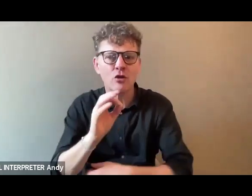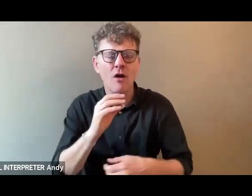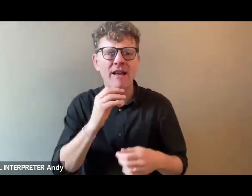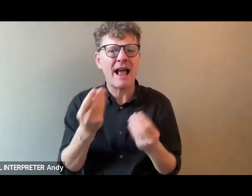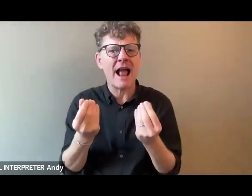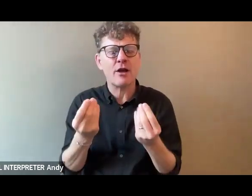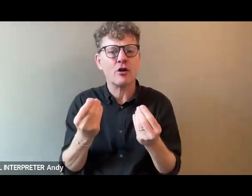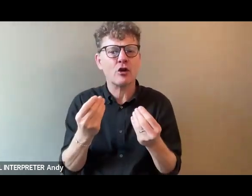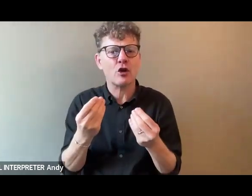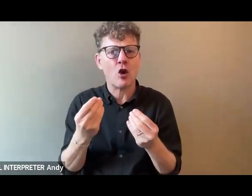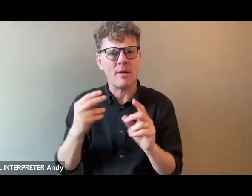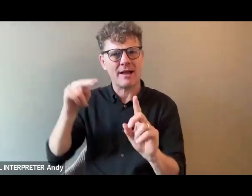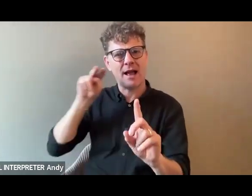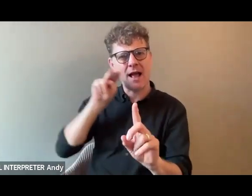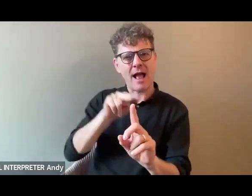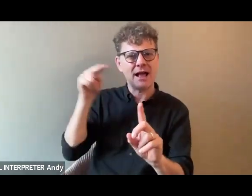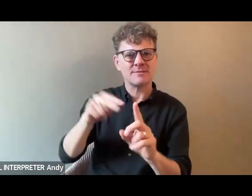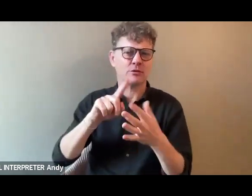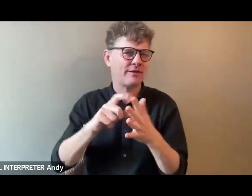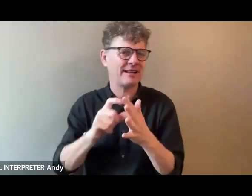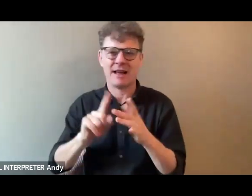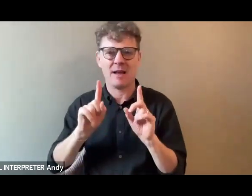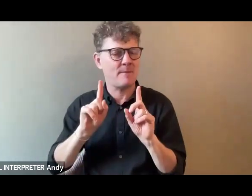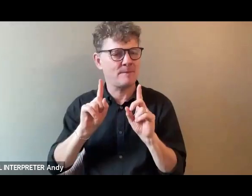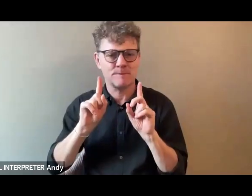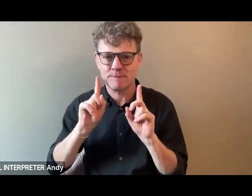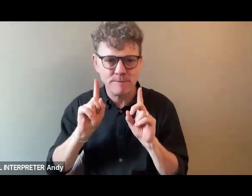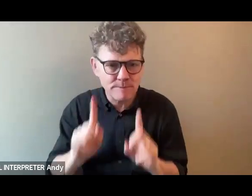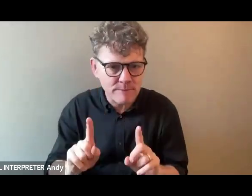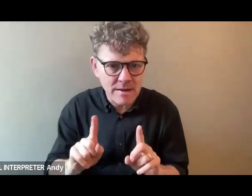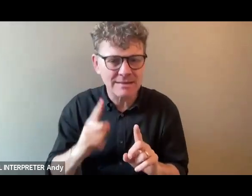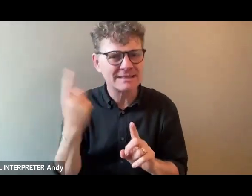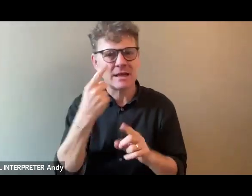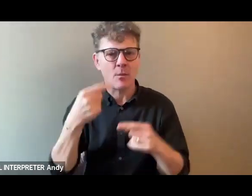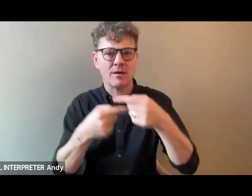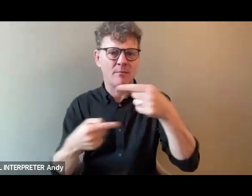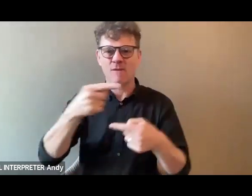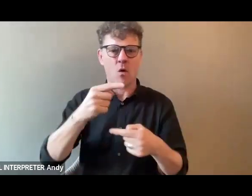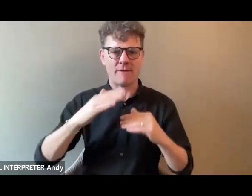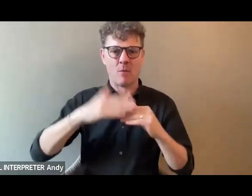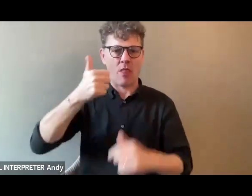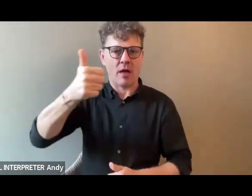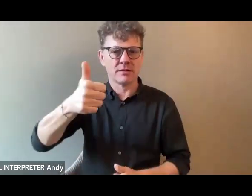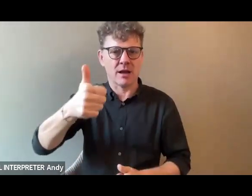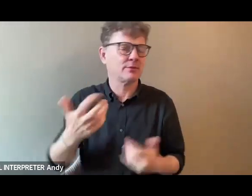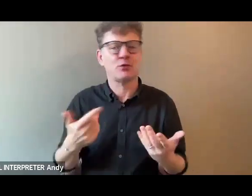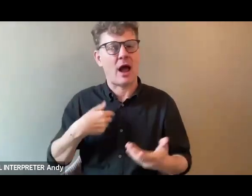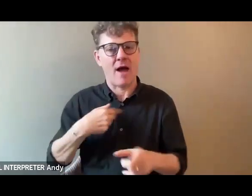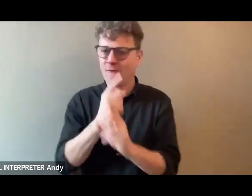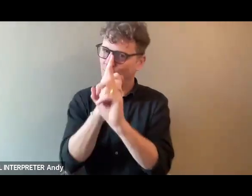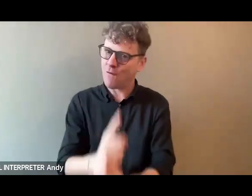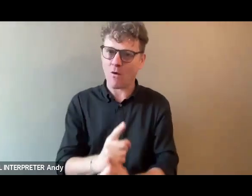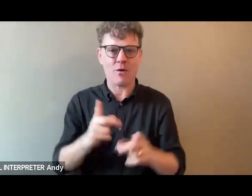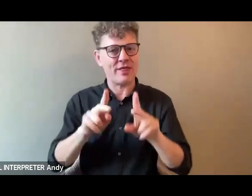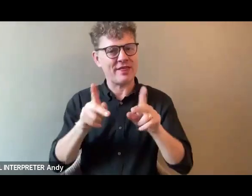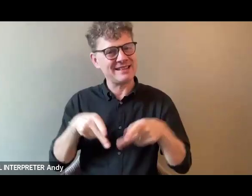of EDI, but somebody else is before that and they've got more thumbs up. So I'm obeying the system, at